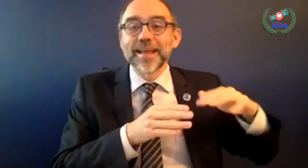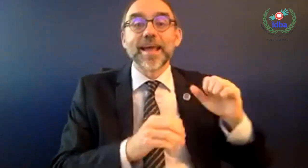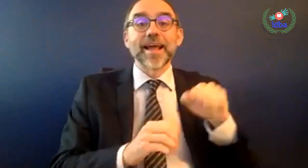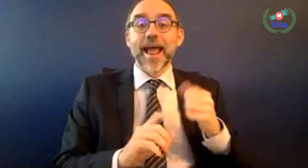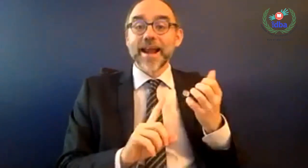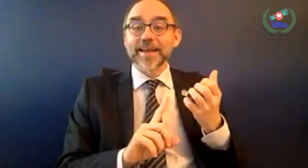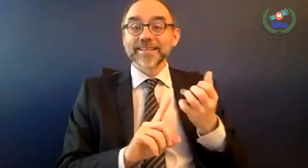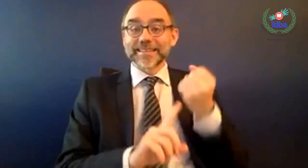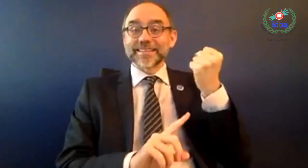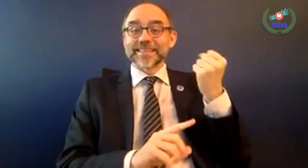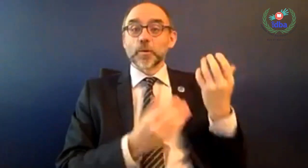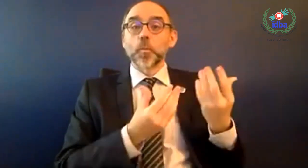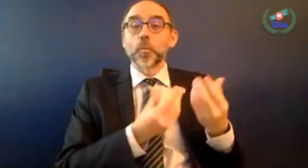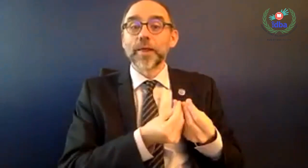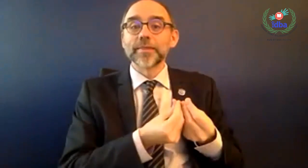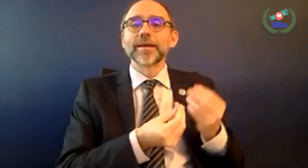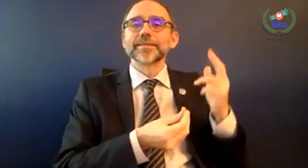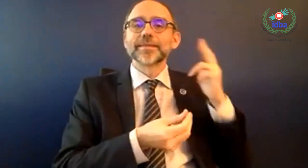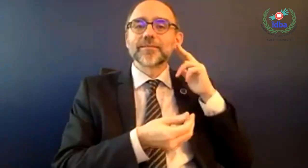community, hand in hand.